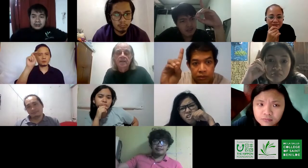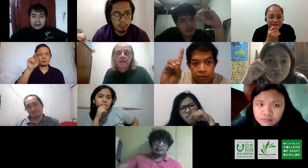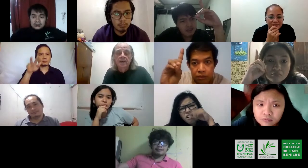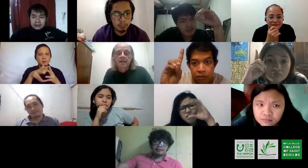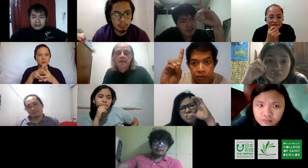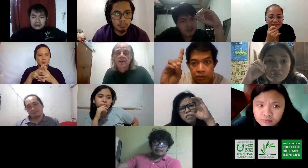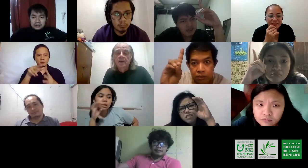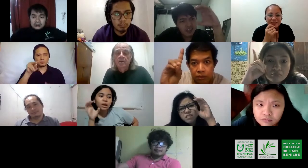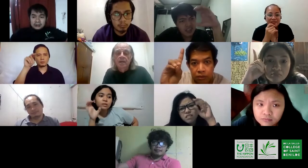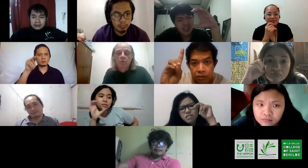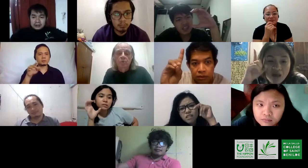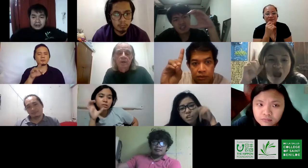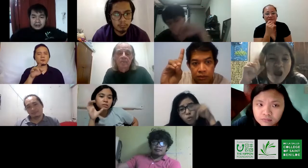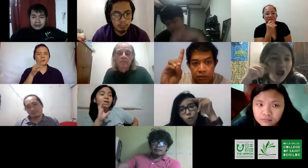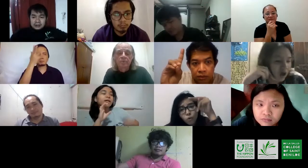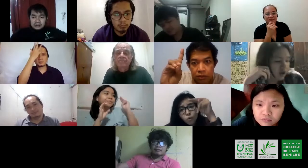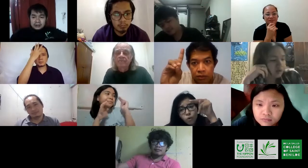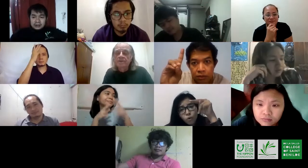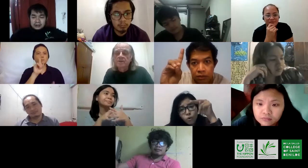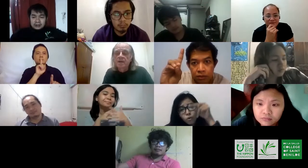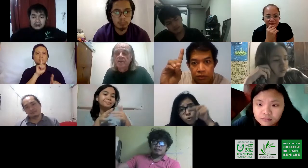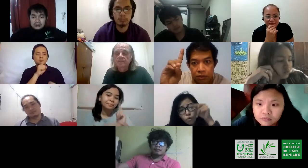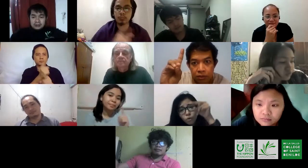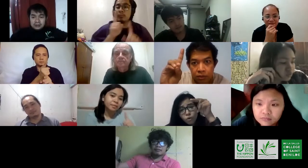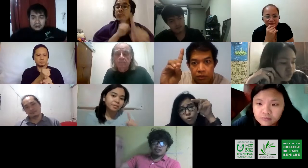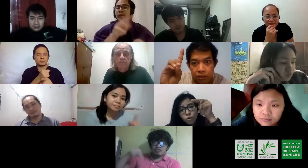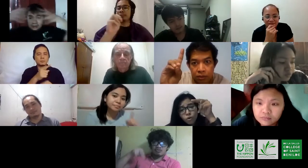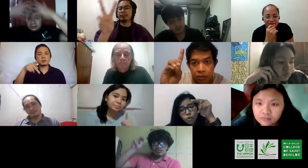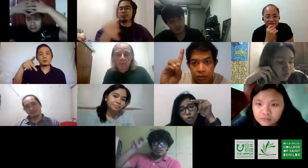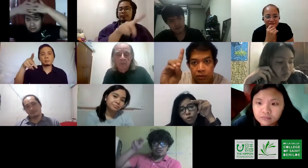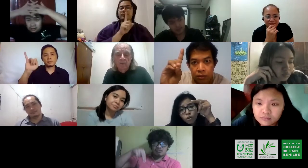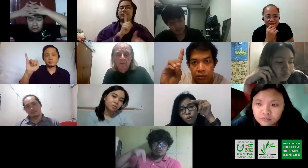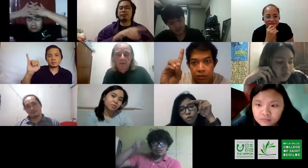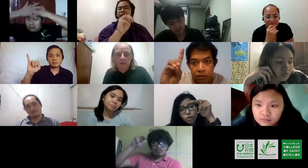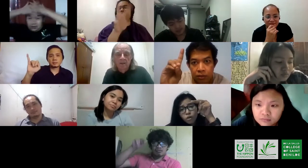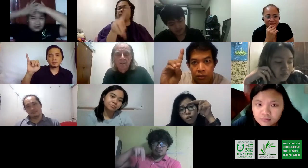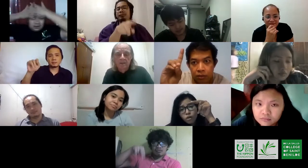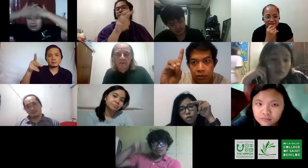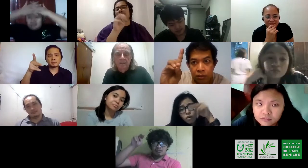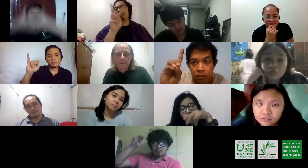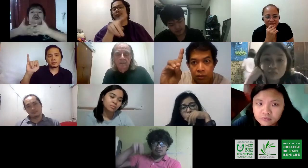said. Okay, but what about Providence Island?